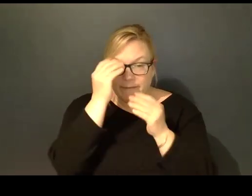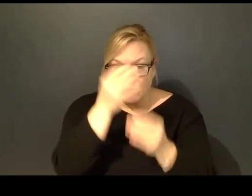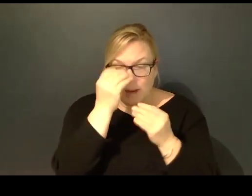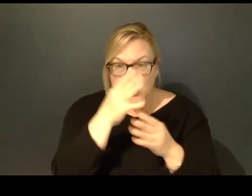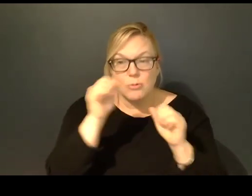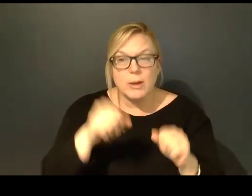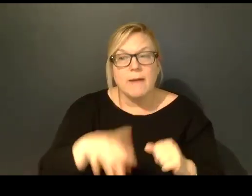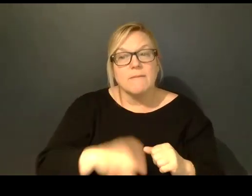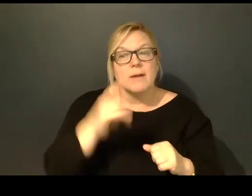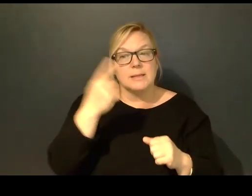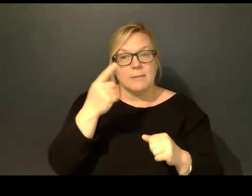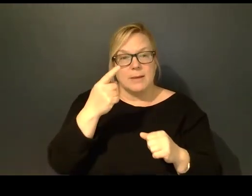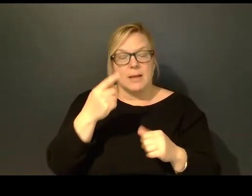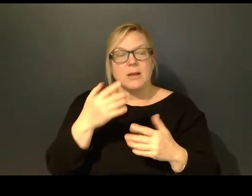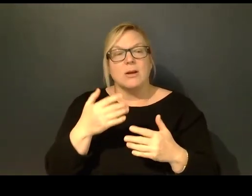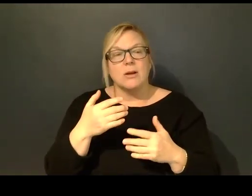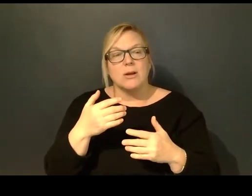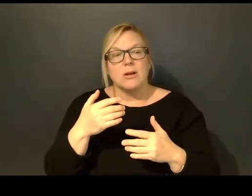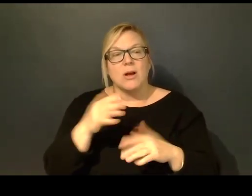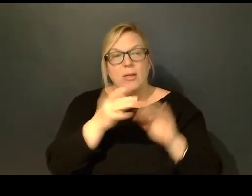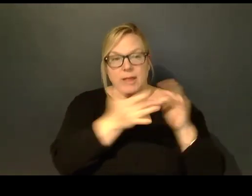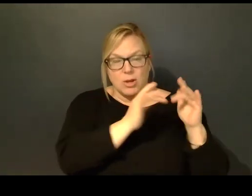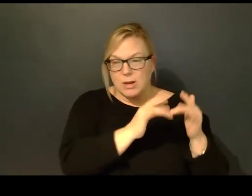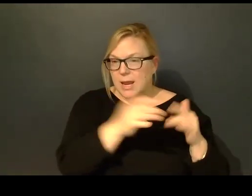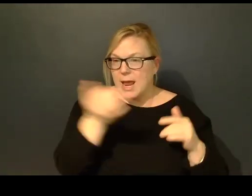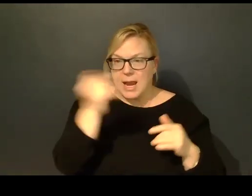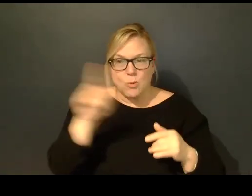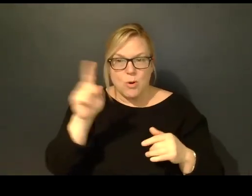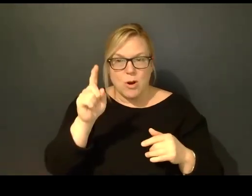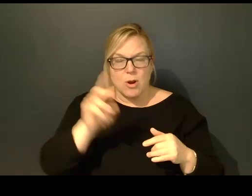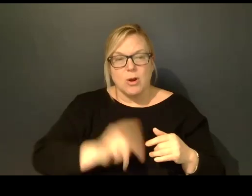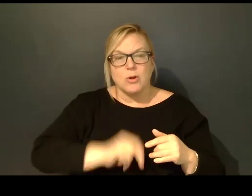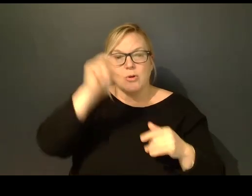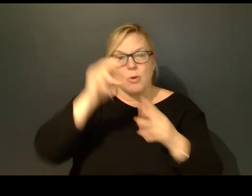online. And this can be anywhere in North America. These people are specially trained.